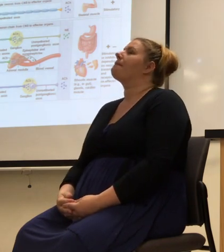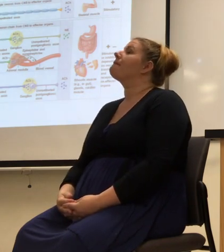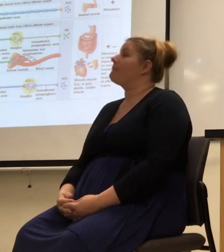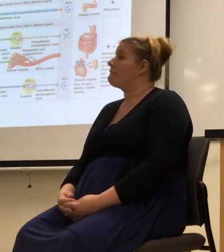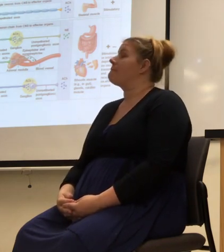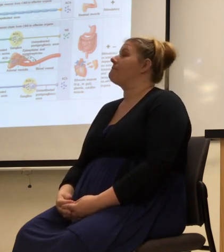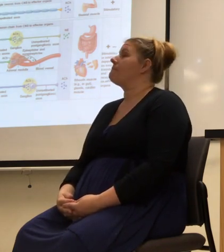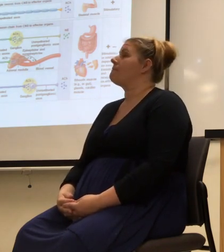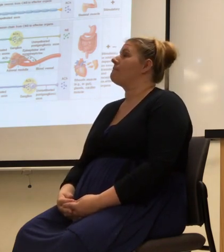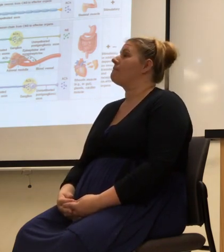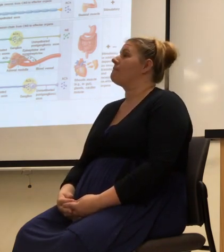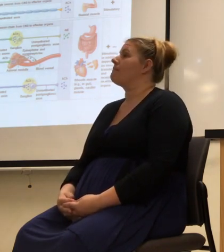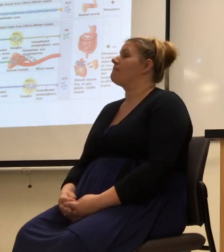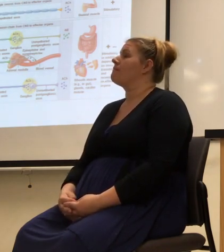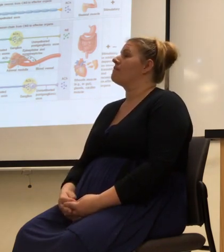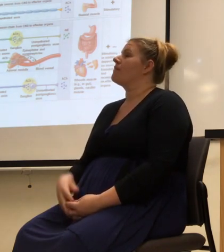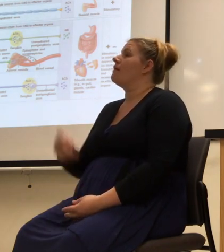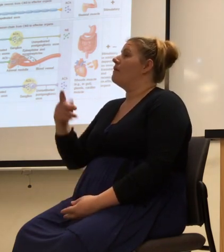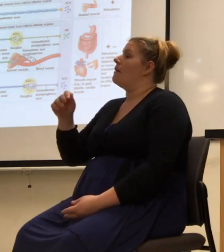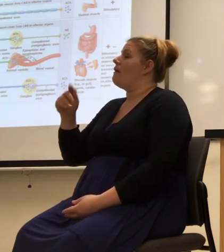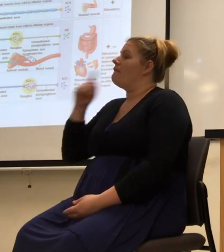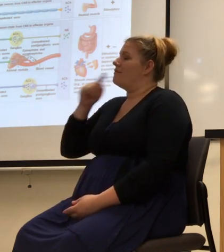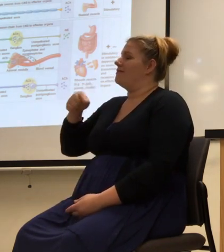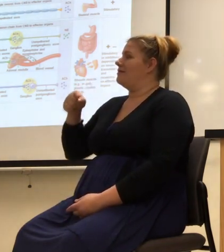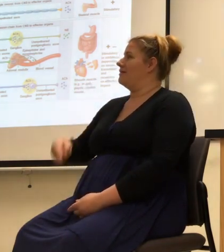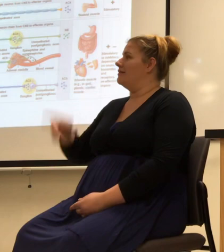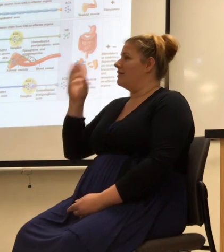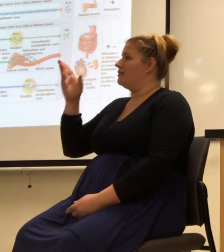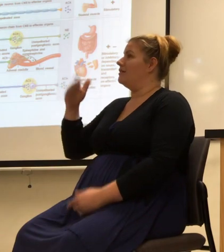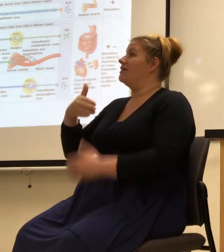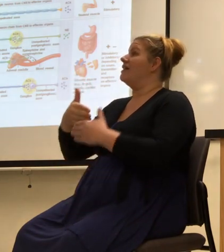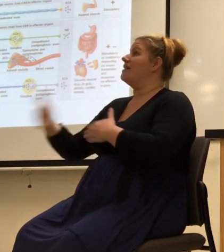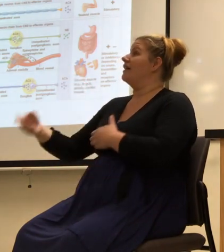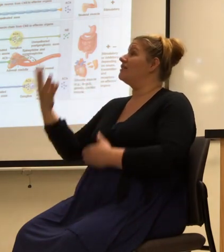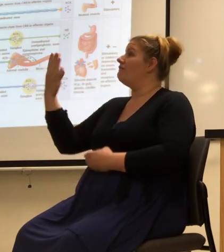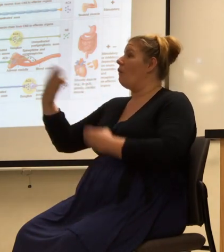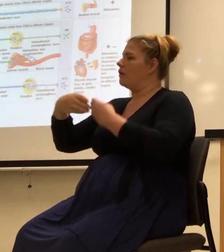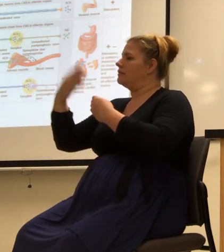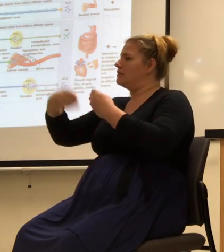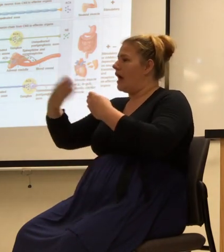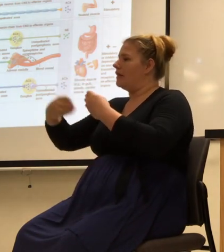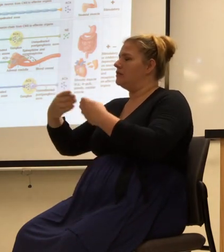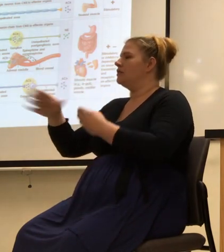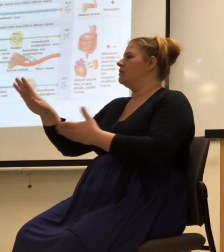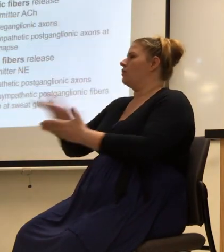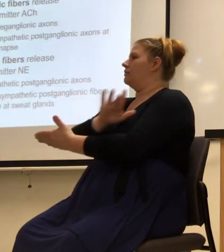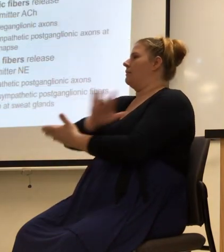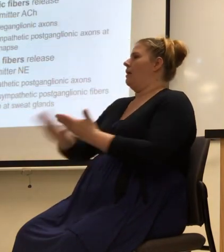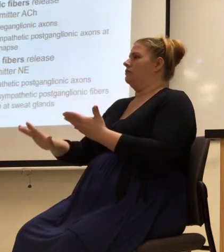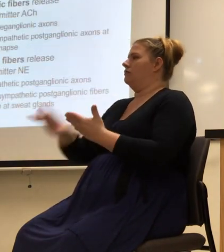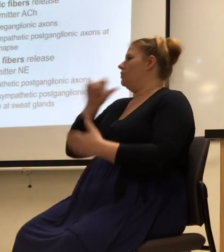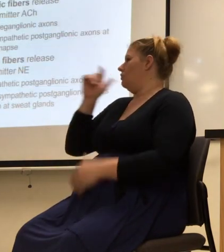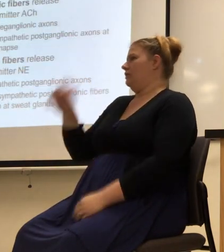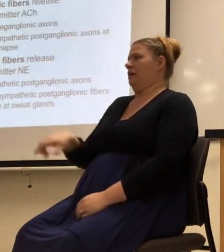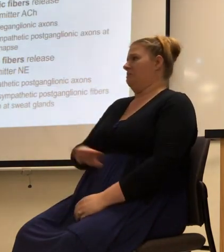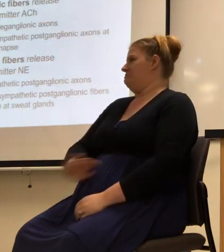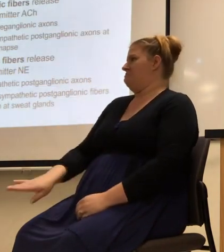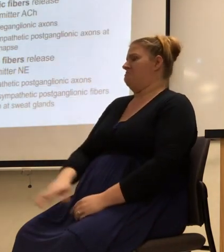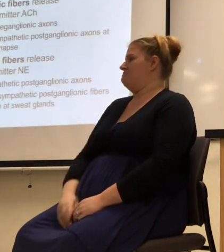In preparing for this lecture, I've decided that the next four slides, don't worry about them, just cross them out. These terms I used to teach